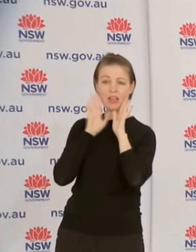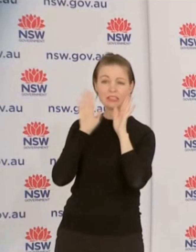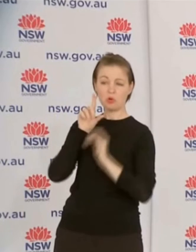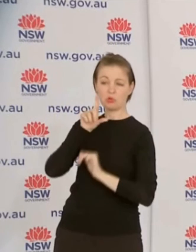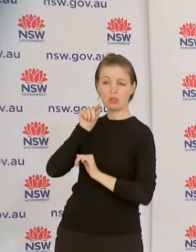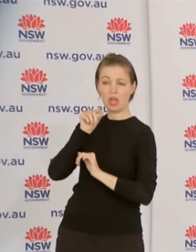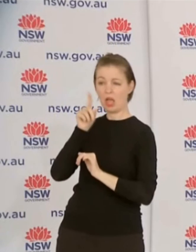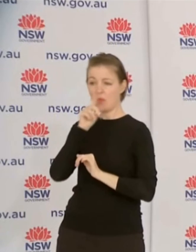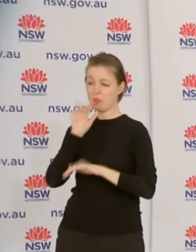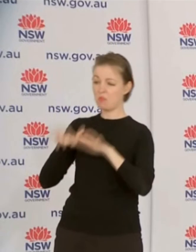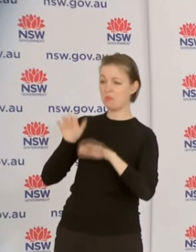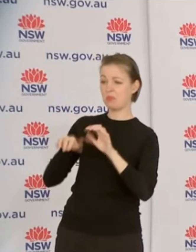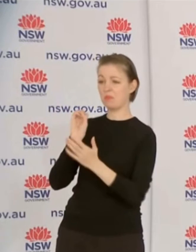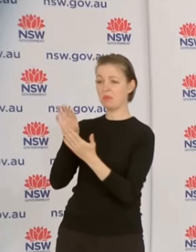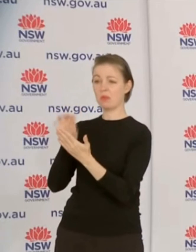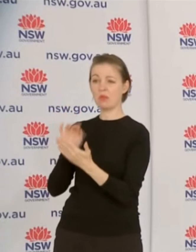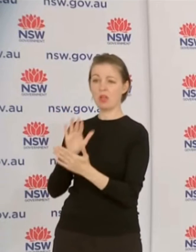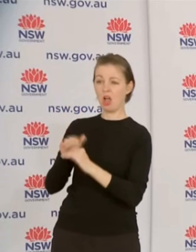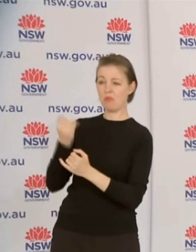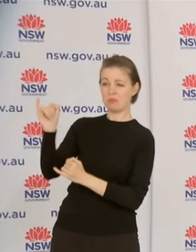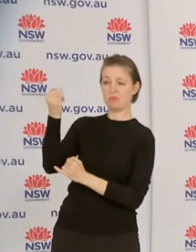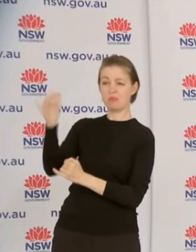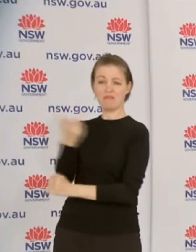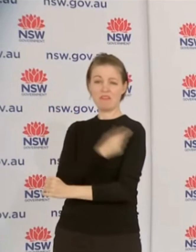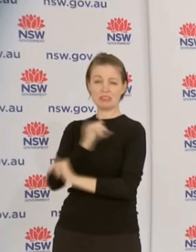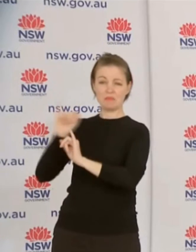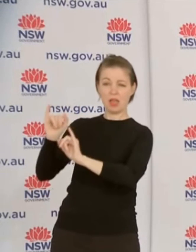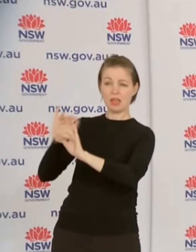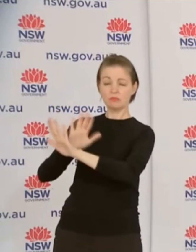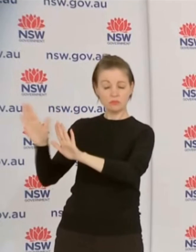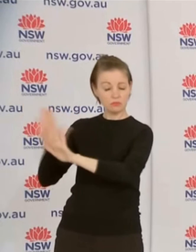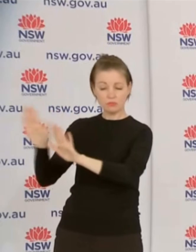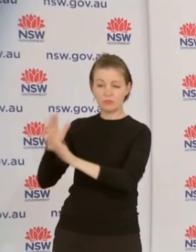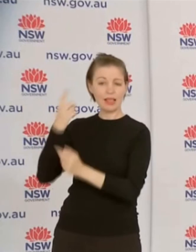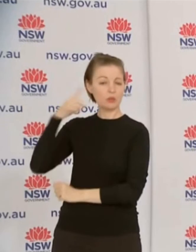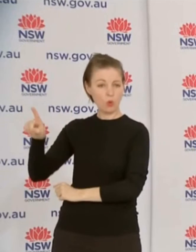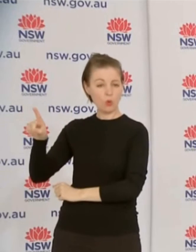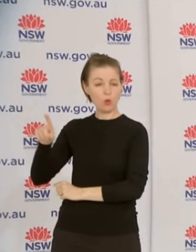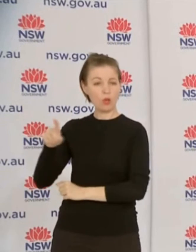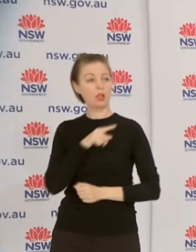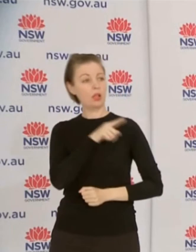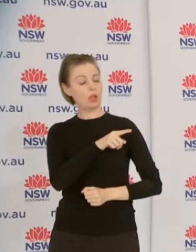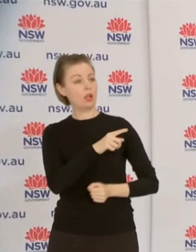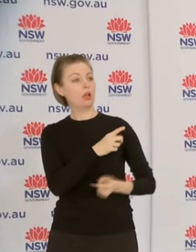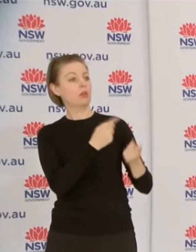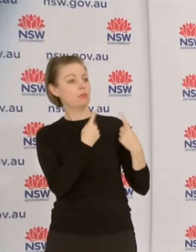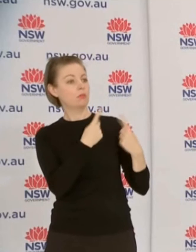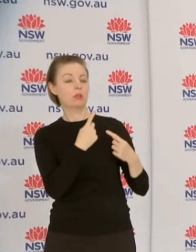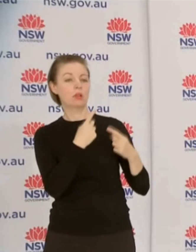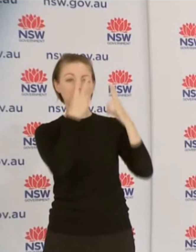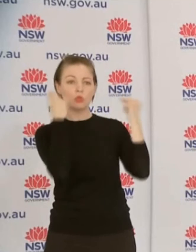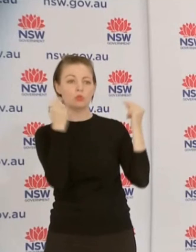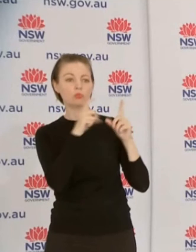hiding behind a keyboard. The short answer here is science and medicine tells us that we need to get vaccinated. I